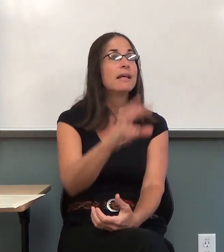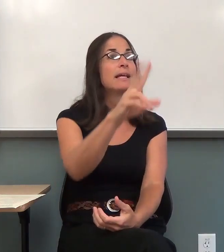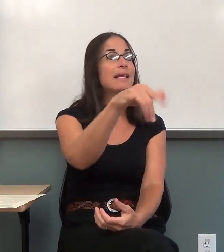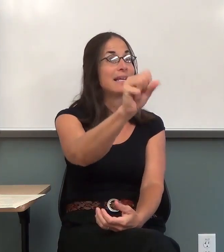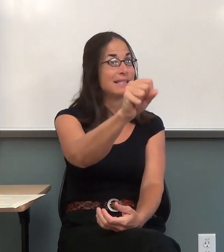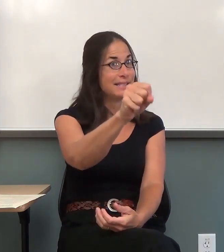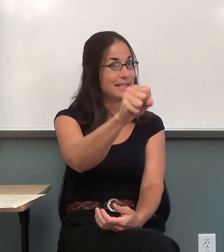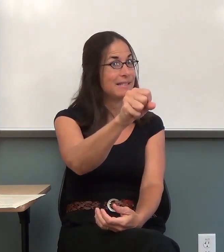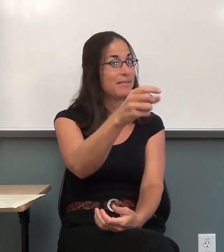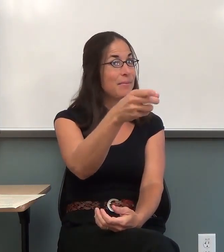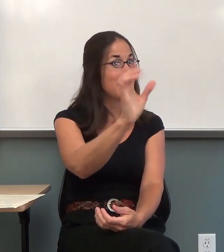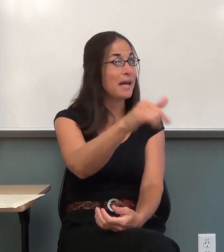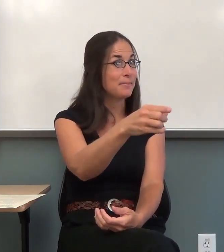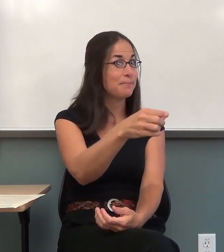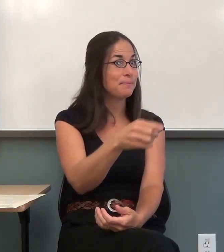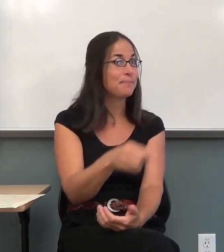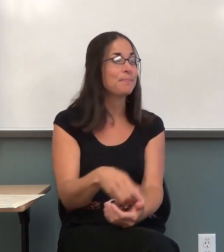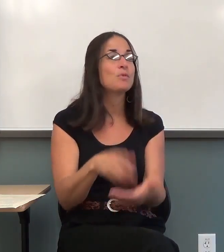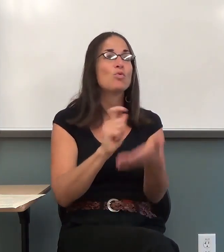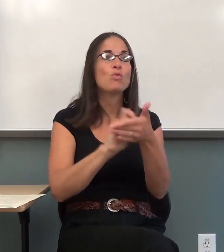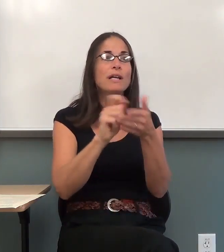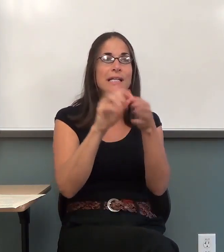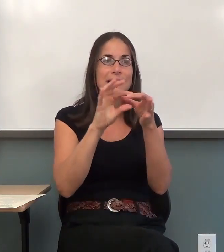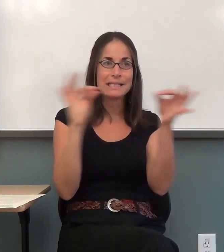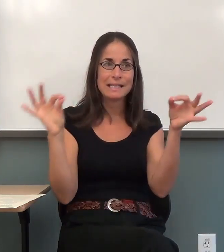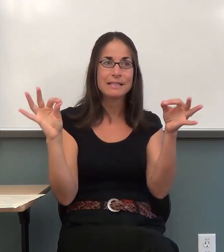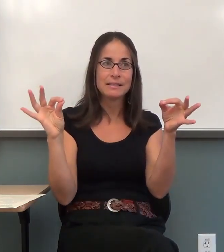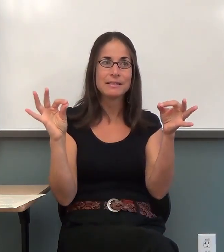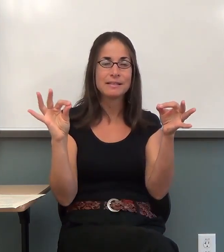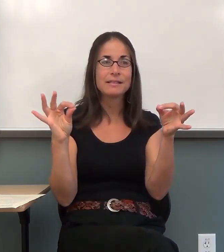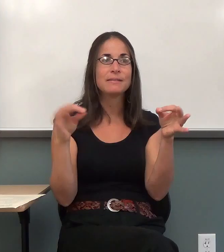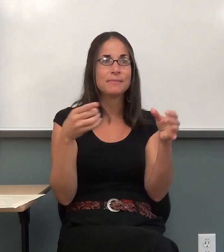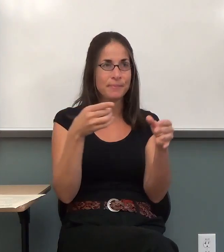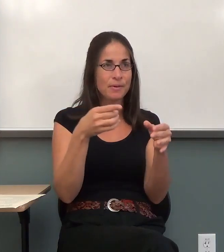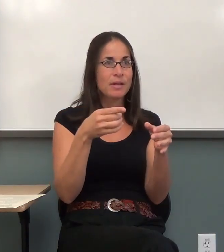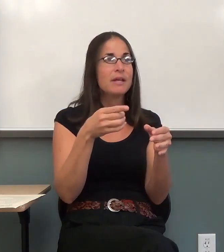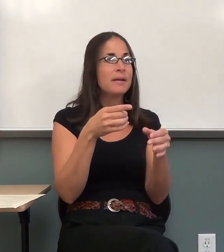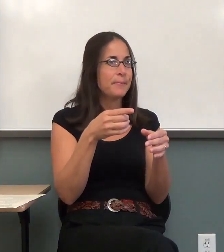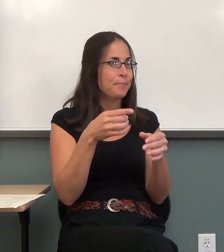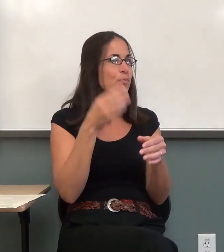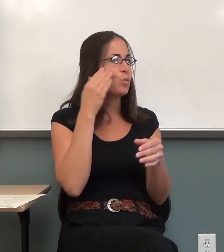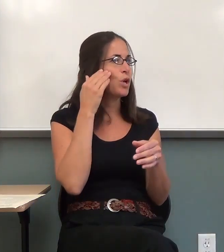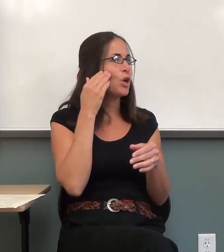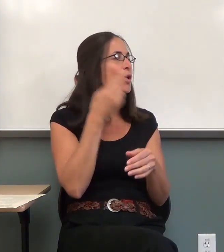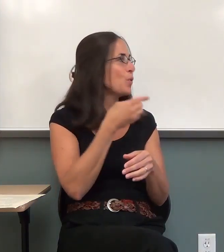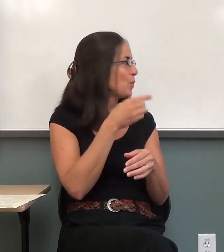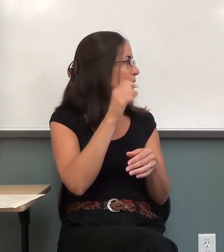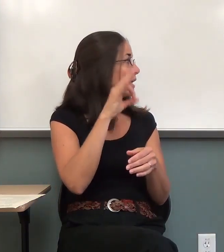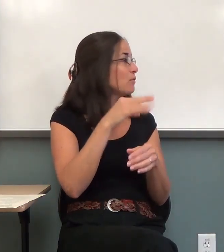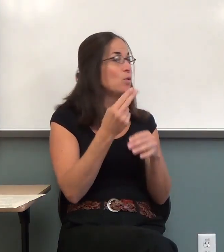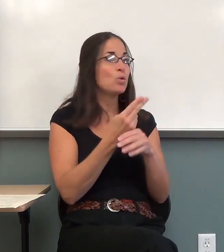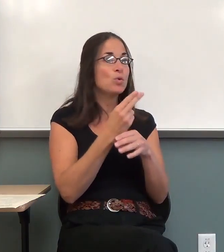was. So it was writing sentences, right? And we know that if we are using our part of